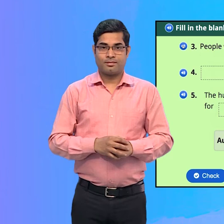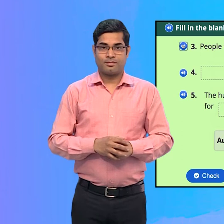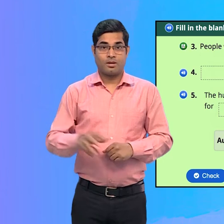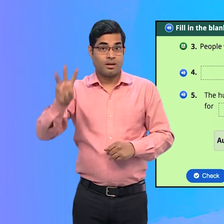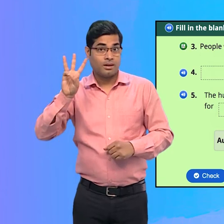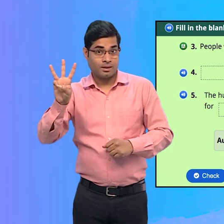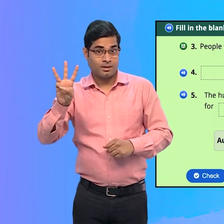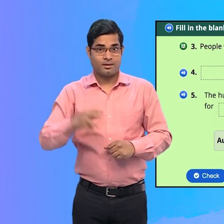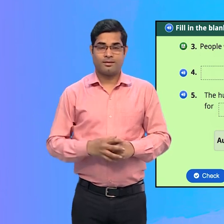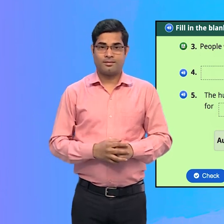3.